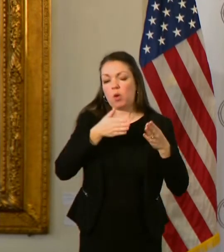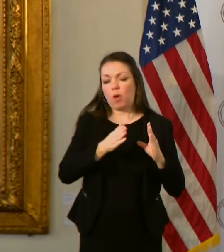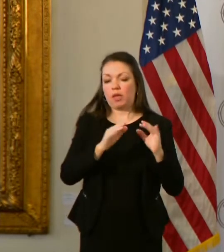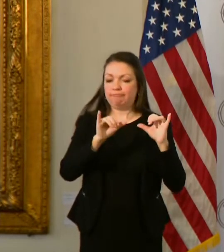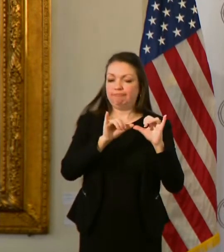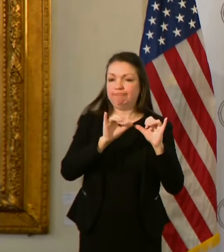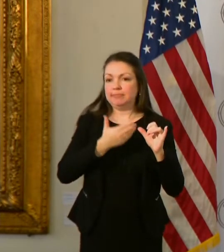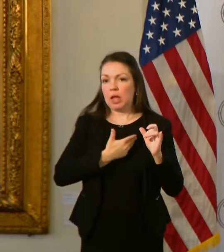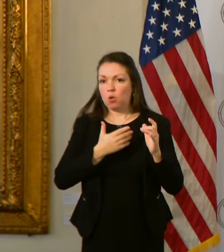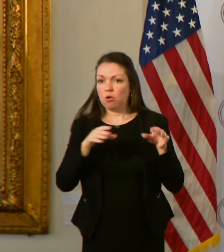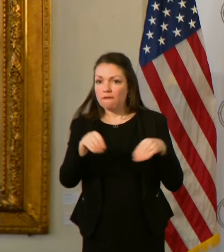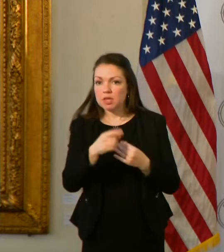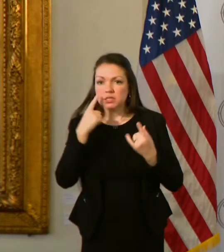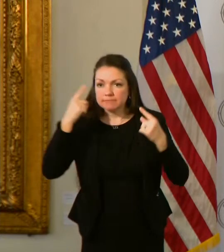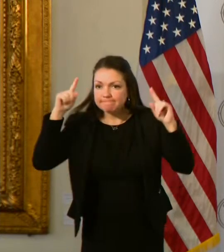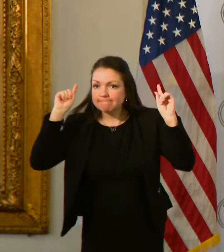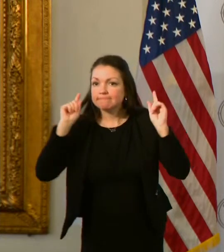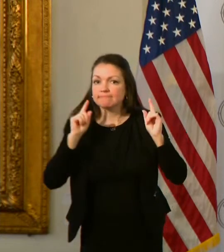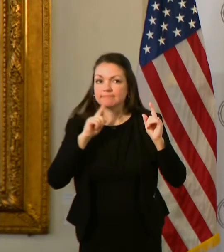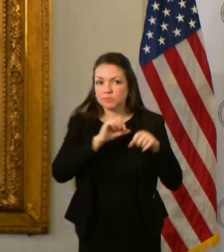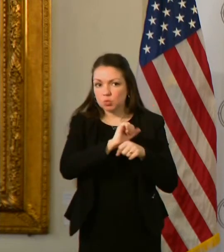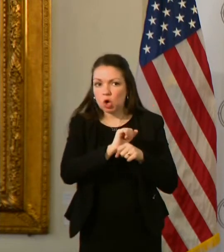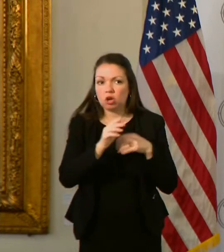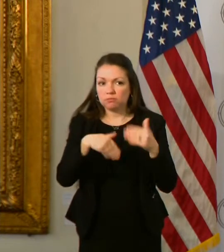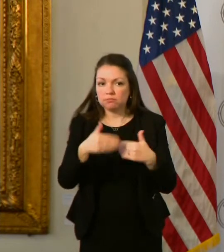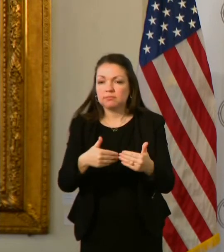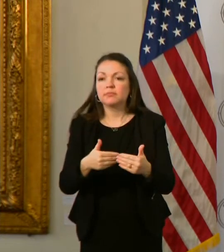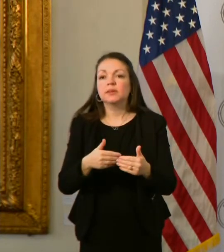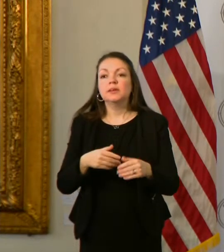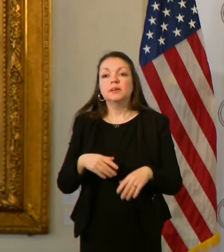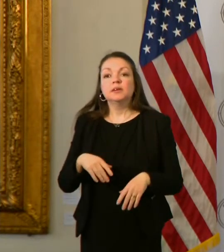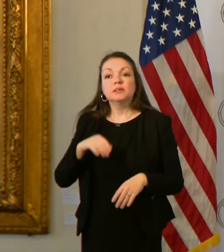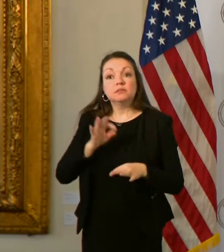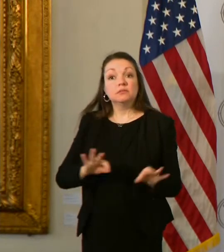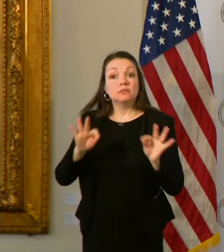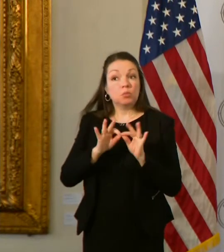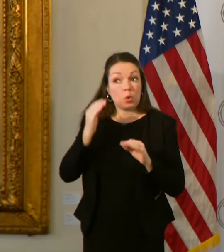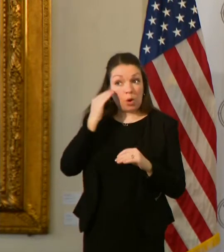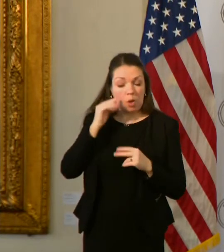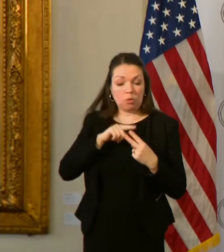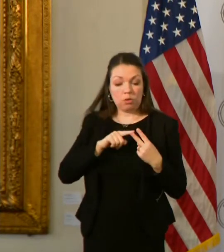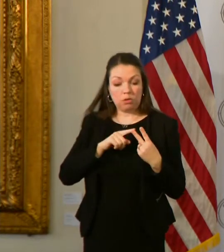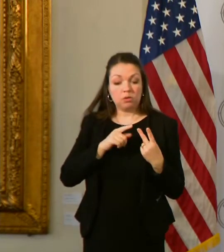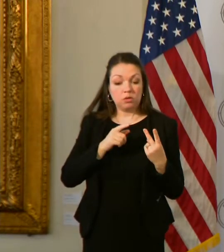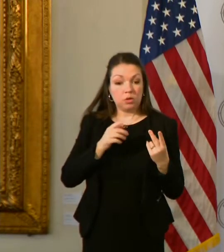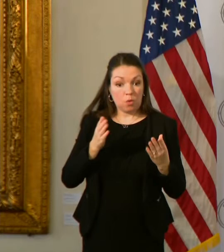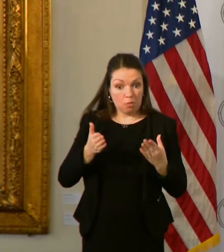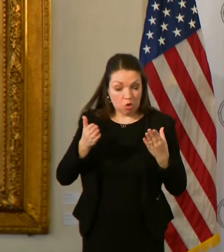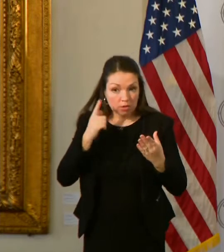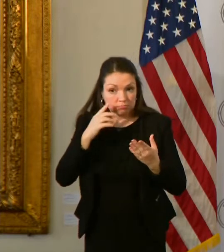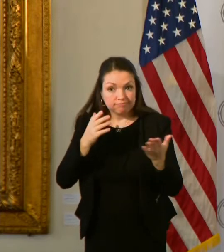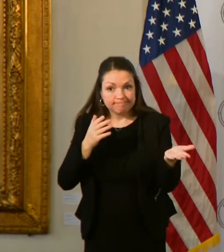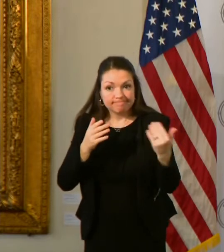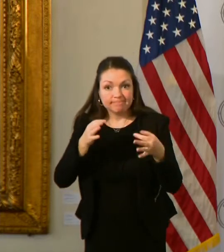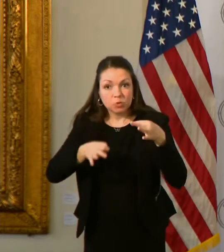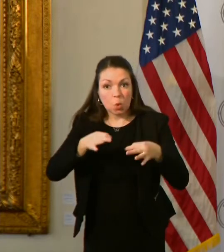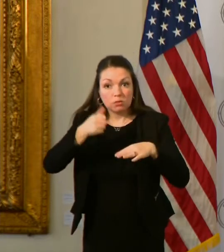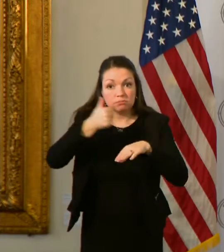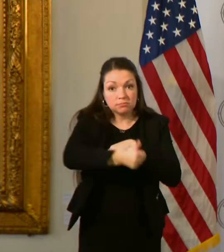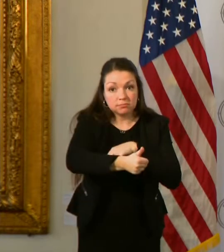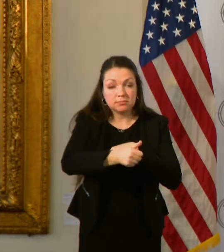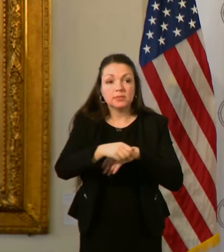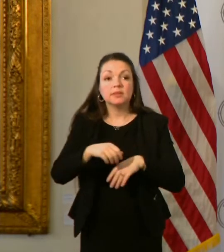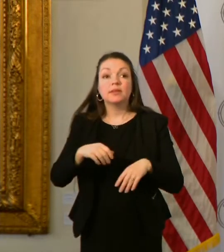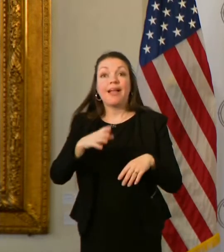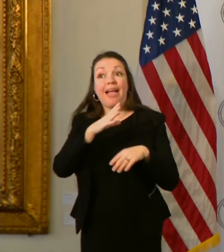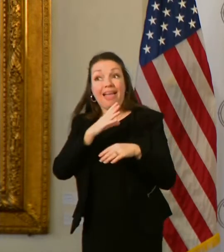it is incredibly important to know that not only are we bringing charges, but we are finding success in the charges